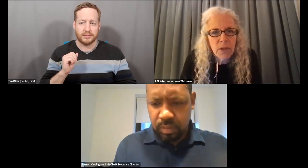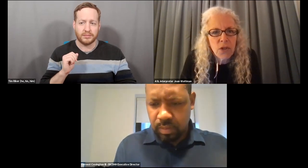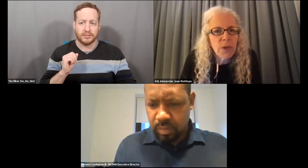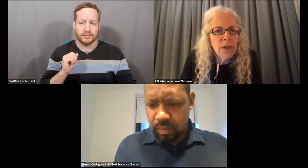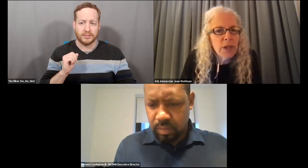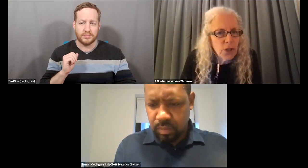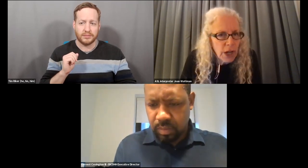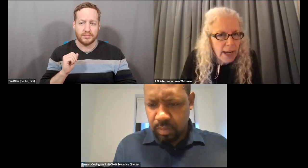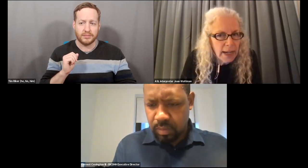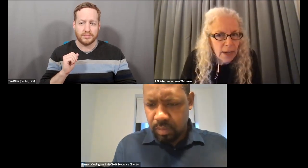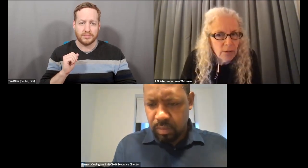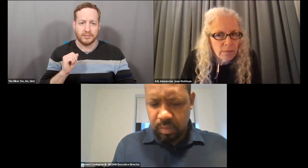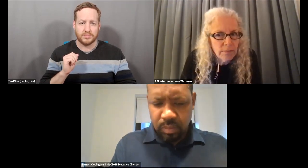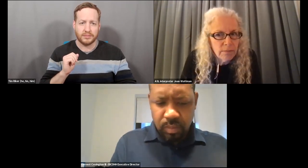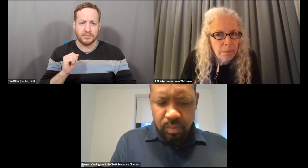So they're in the chat now.